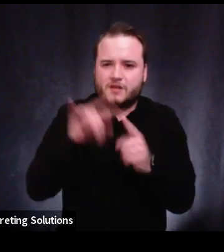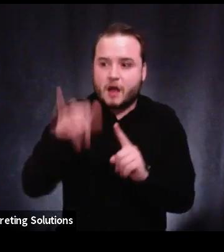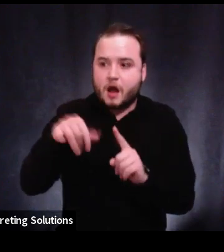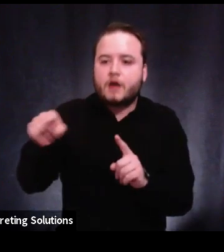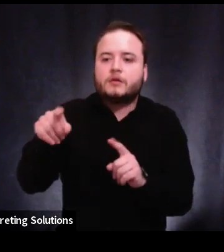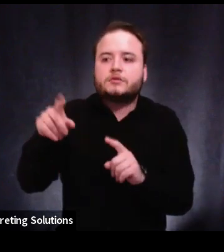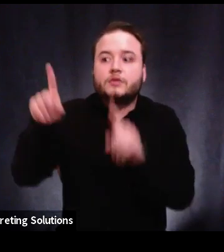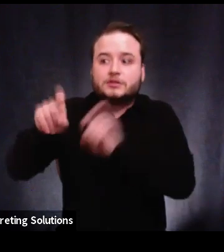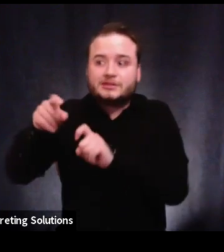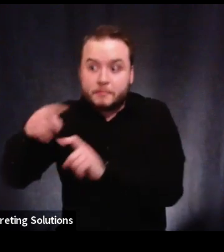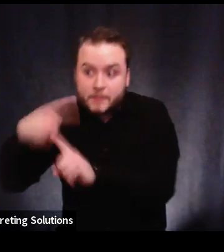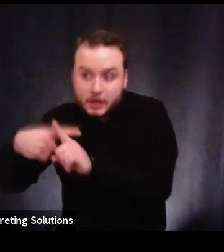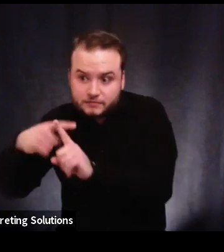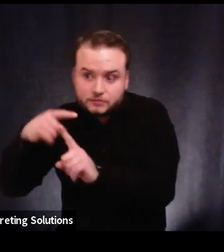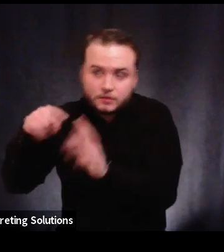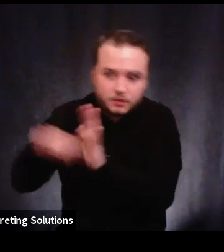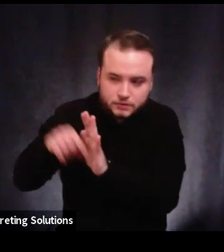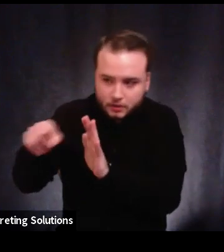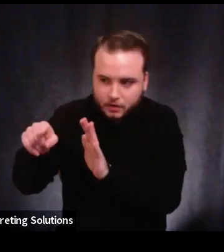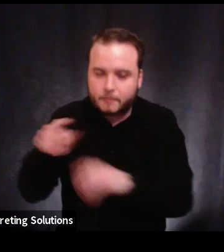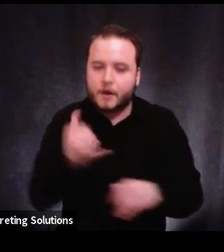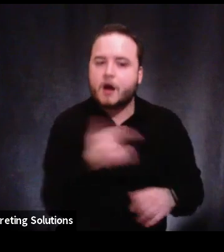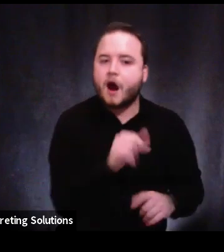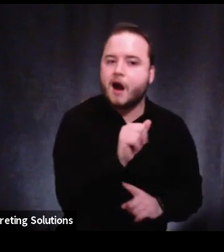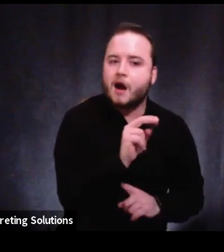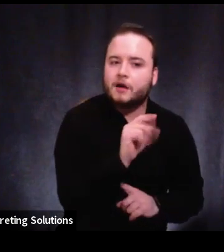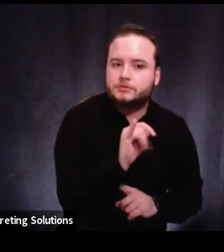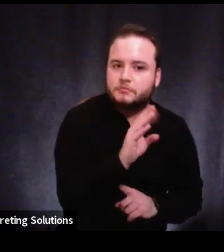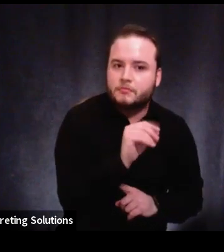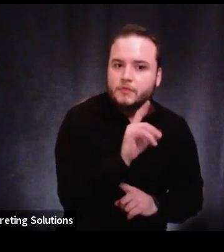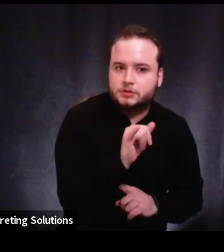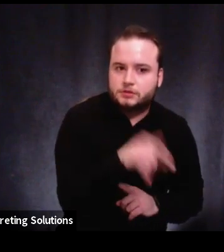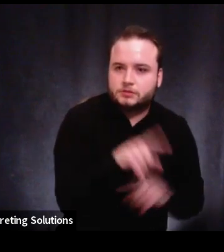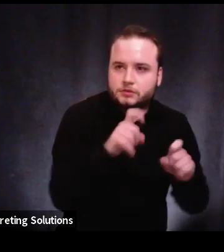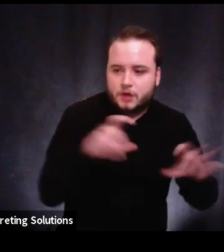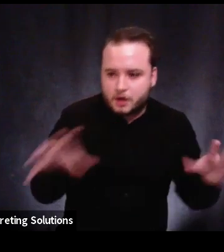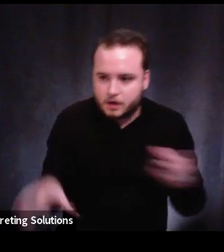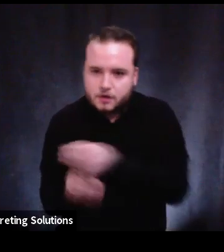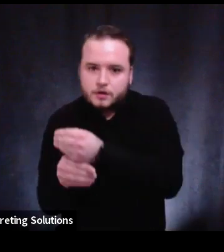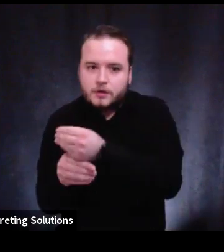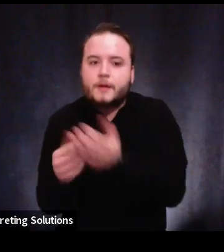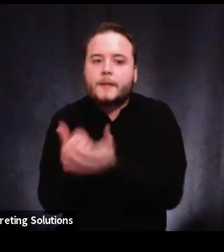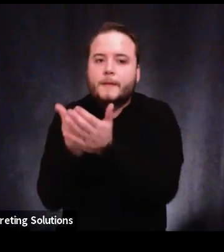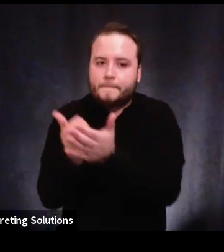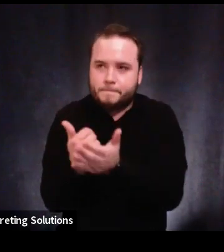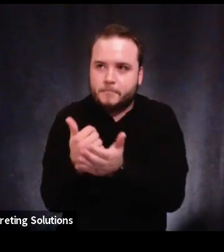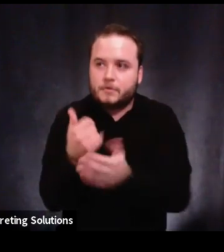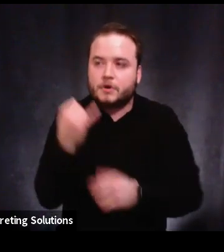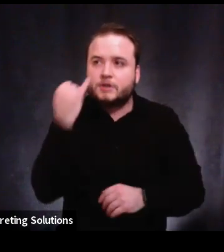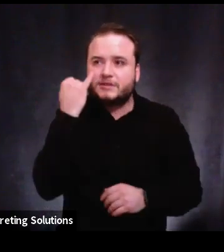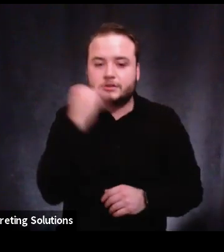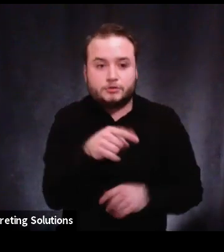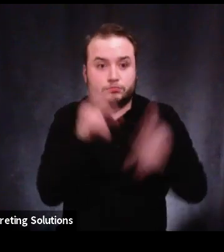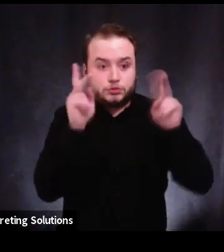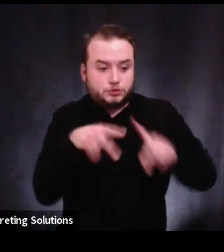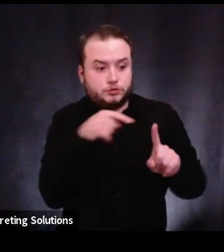help us determine when someone's already been infected and recovered and developed antibodies. But Chris may well have